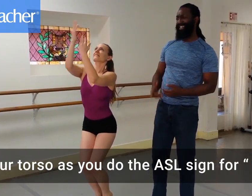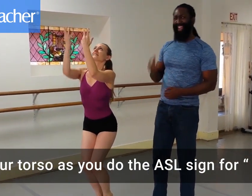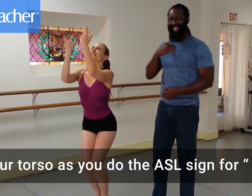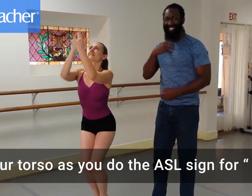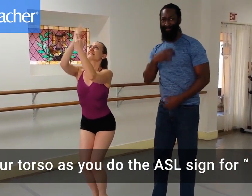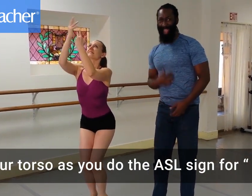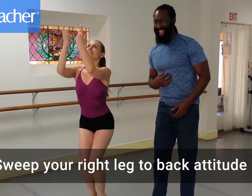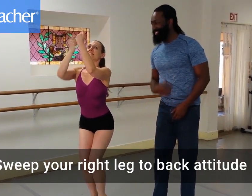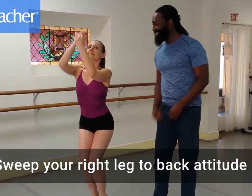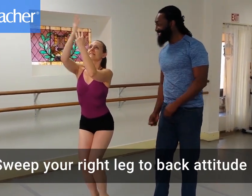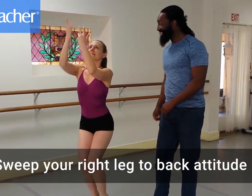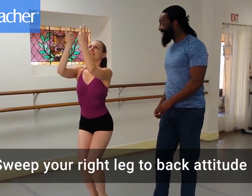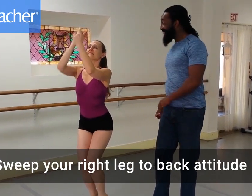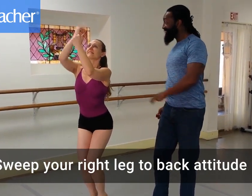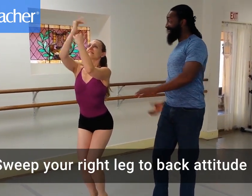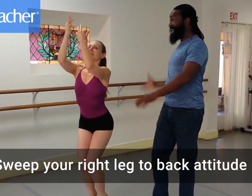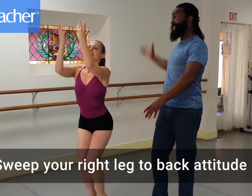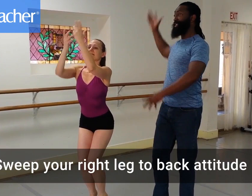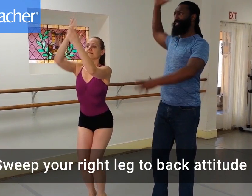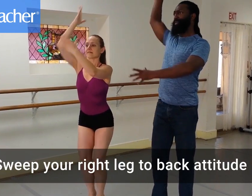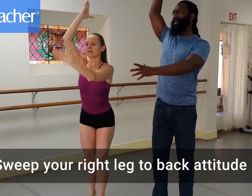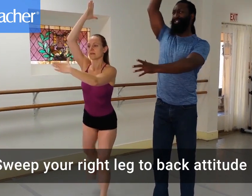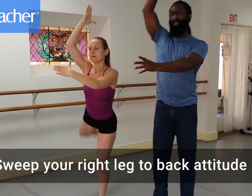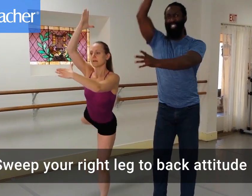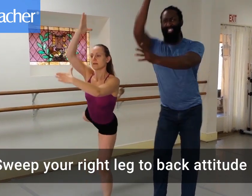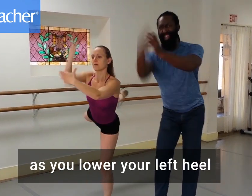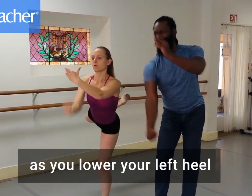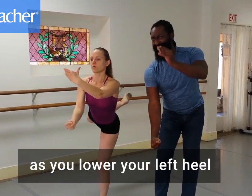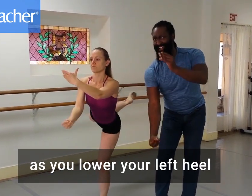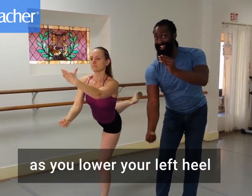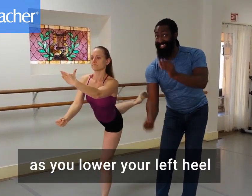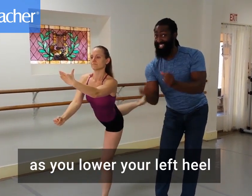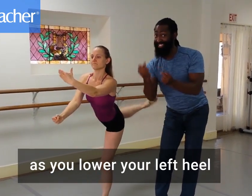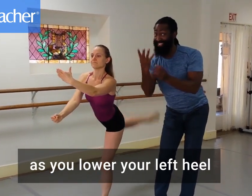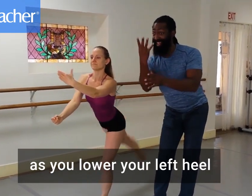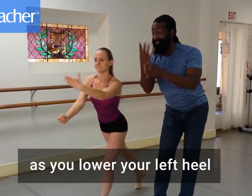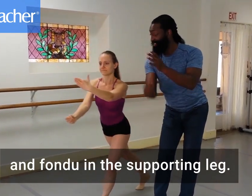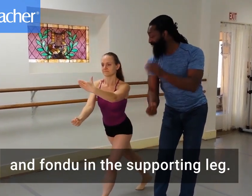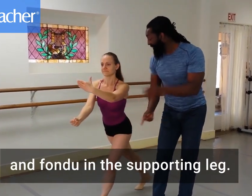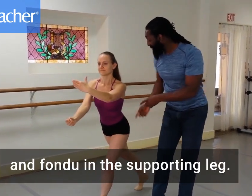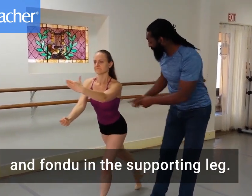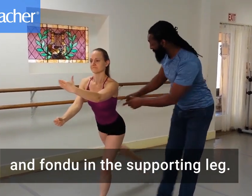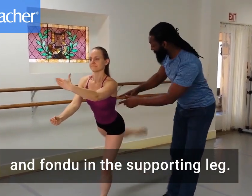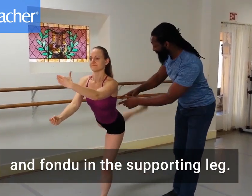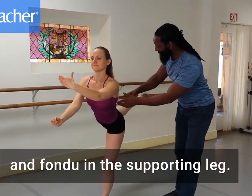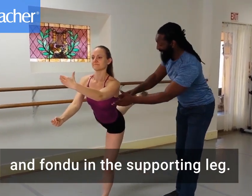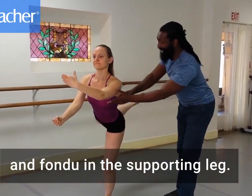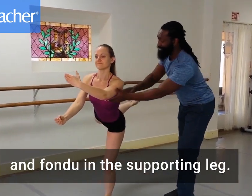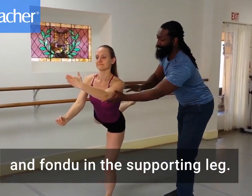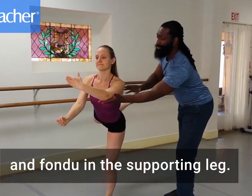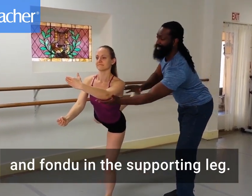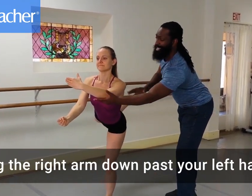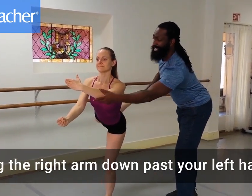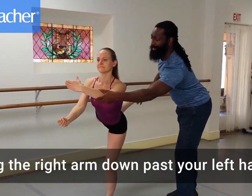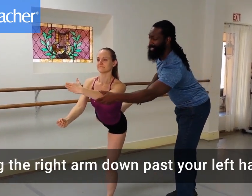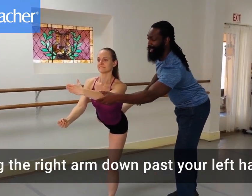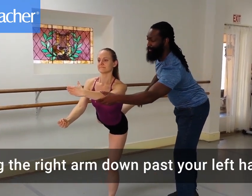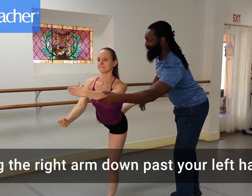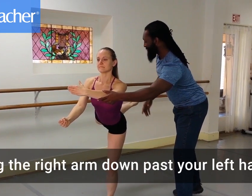yeah, active passion. Then make sure it's never gone. That's time for nothing, full of energy. Keep the elbows